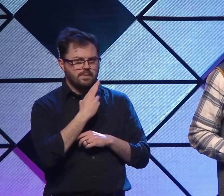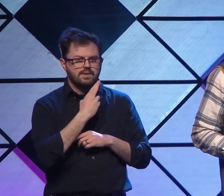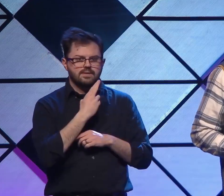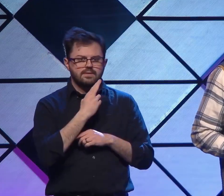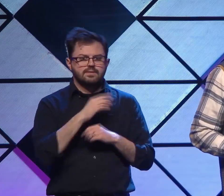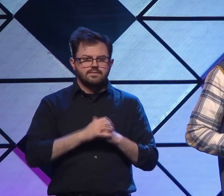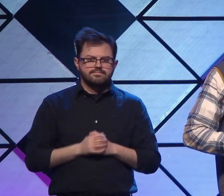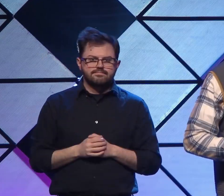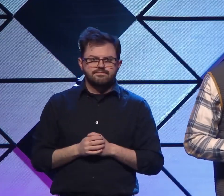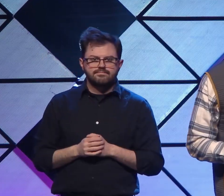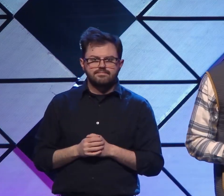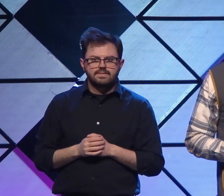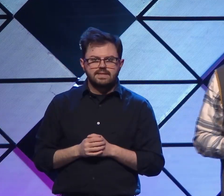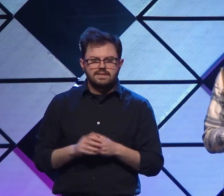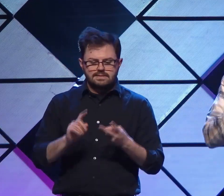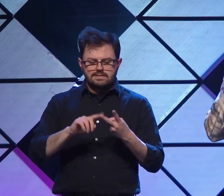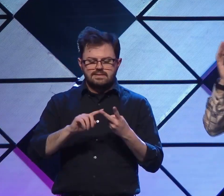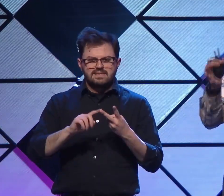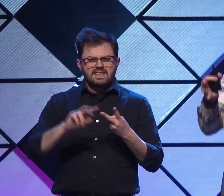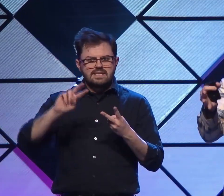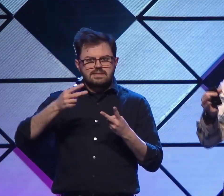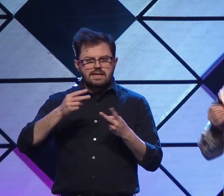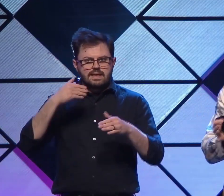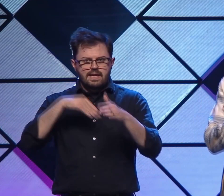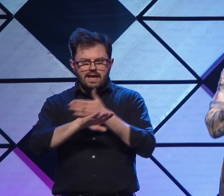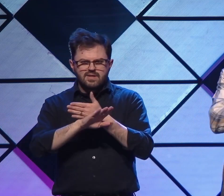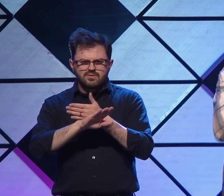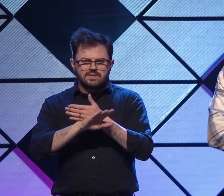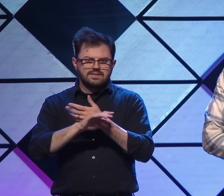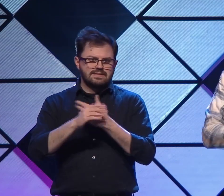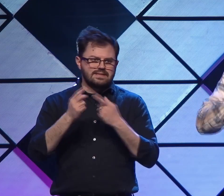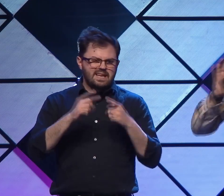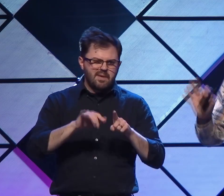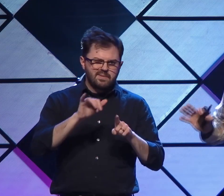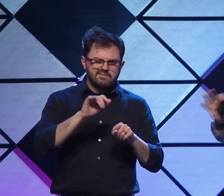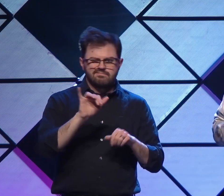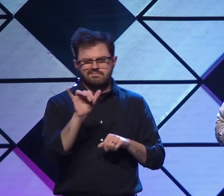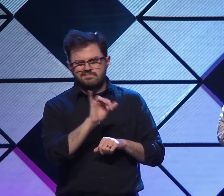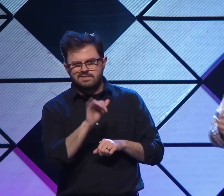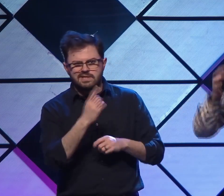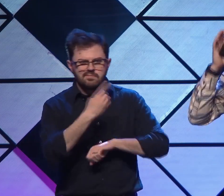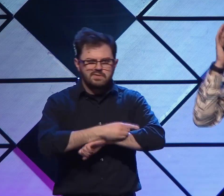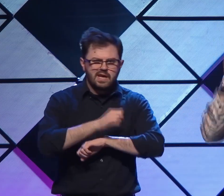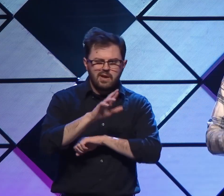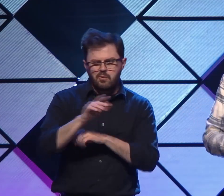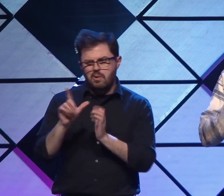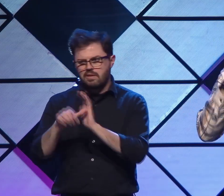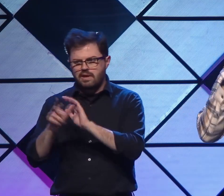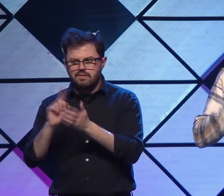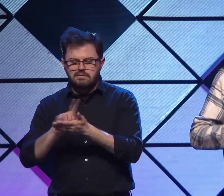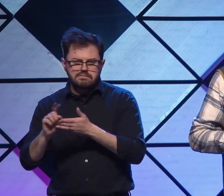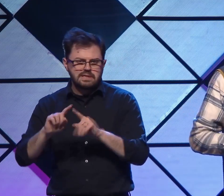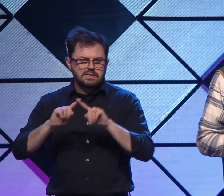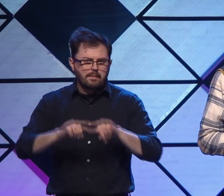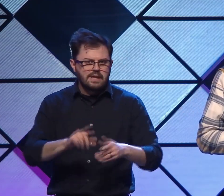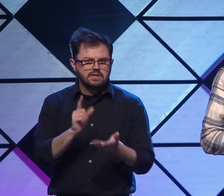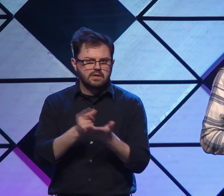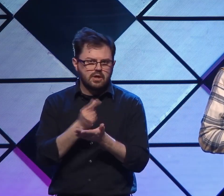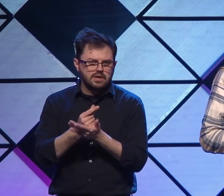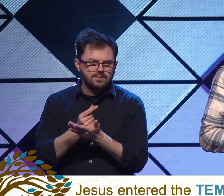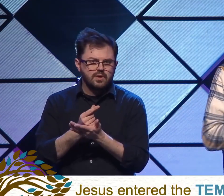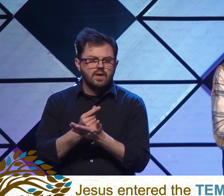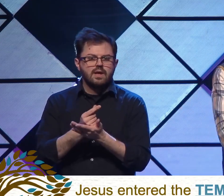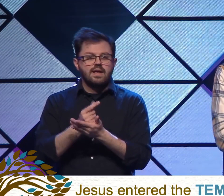okay? His second entrance that he either did that day or later on in the week, depending upon which gospel, but he enters the